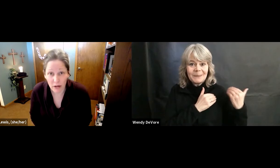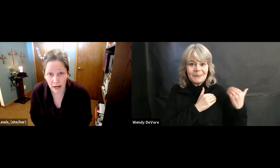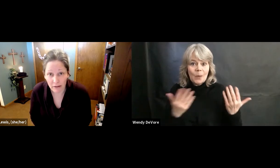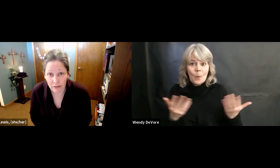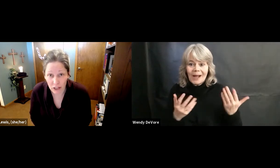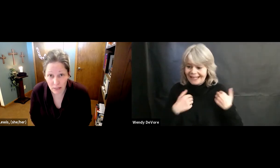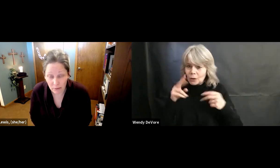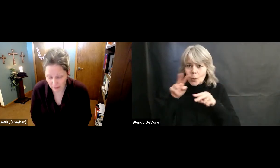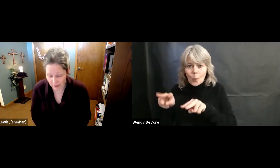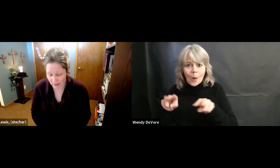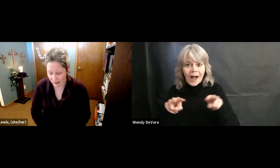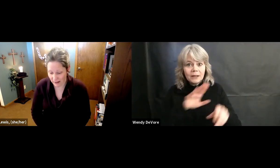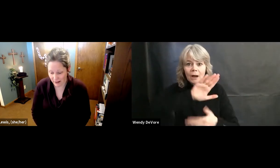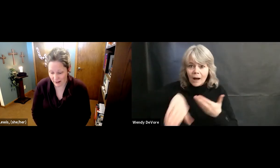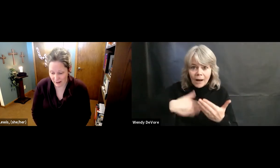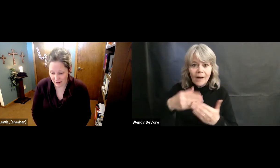keep track of the sheep.